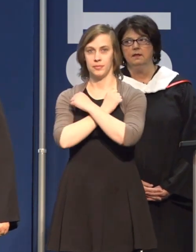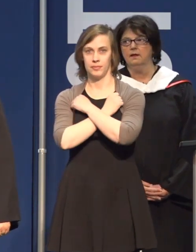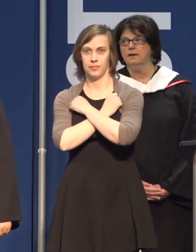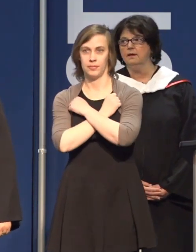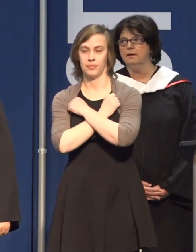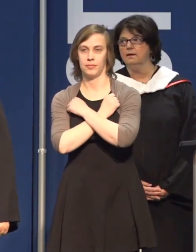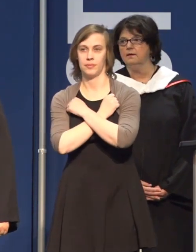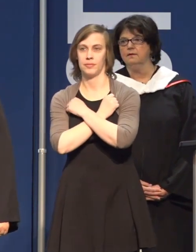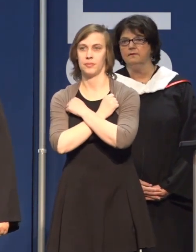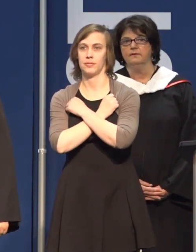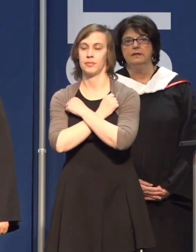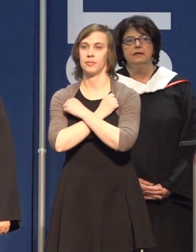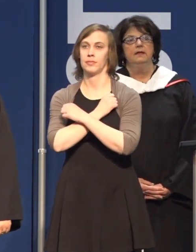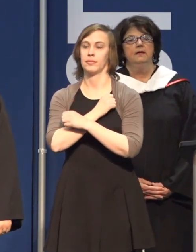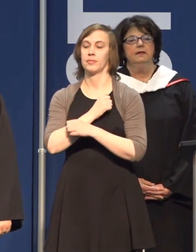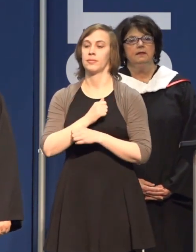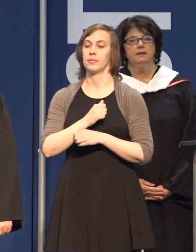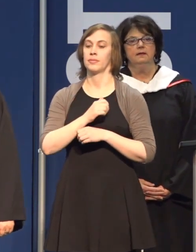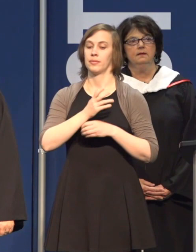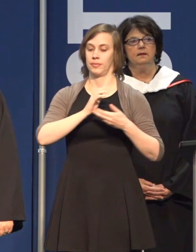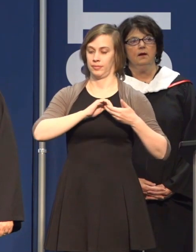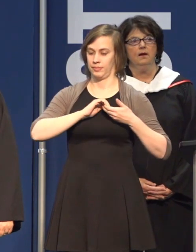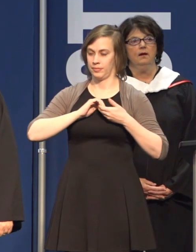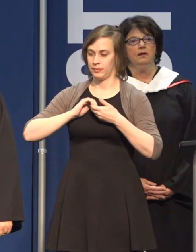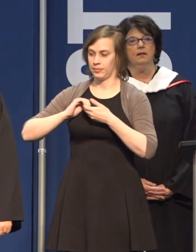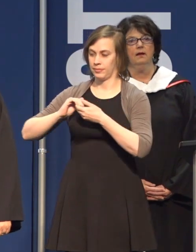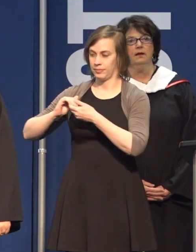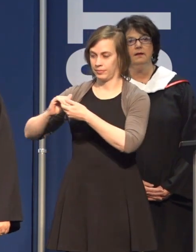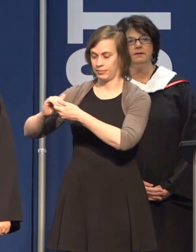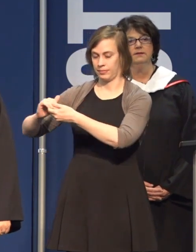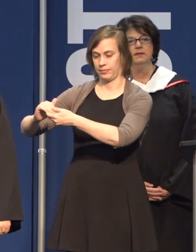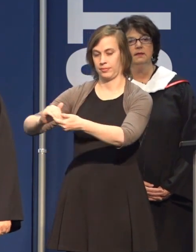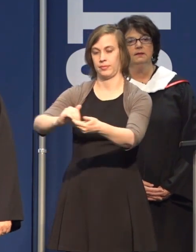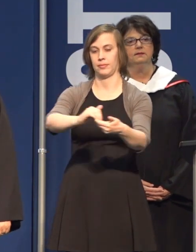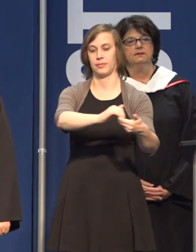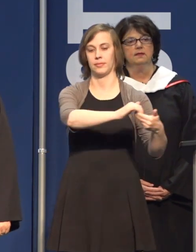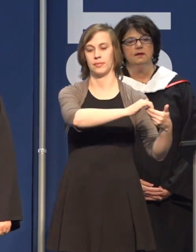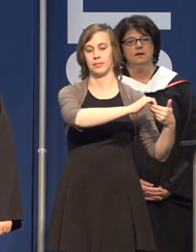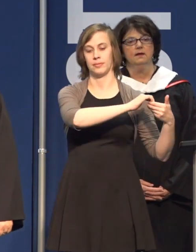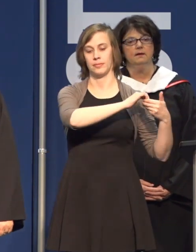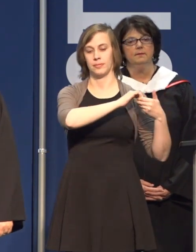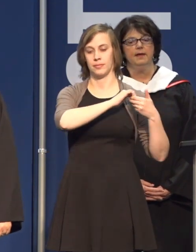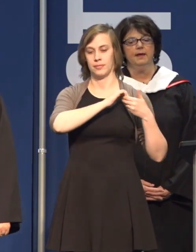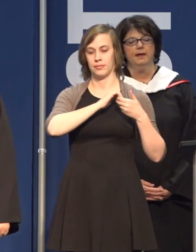patriot love in all thy sons